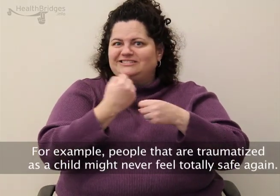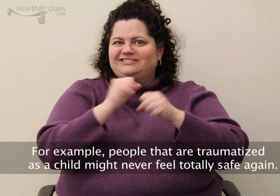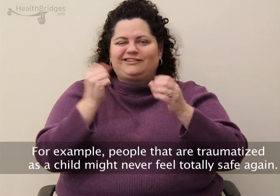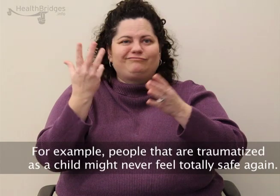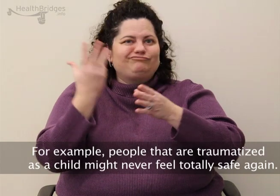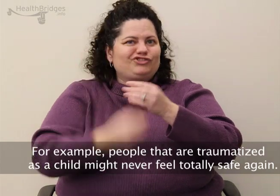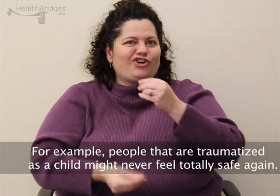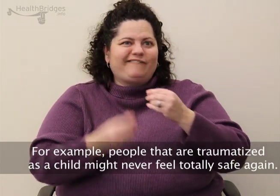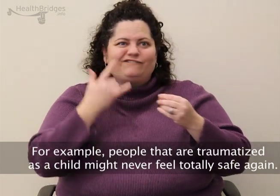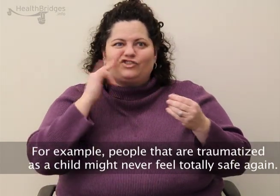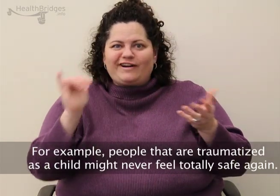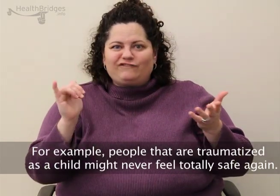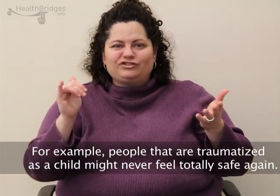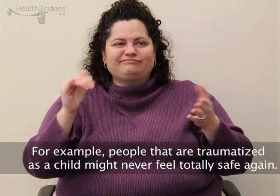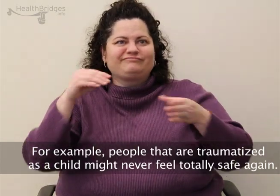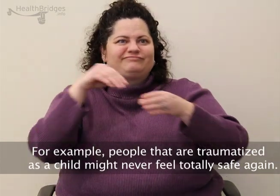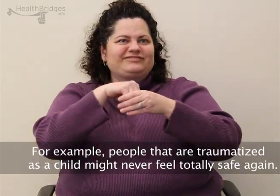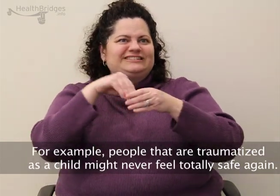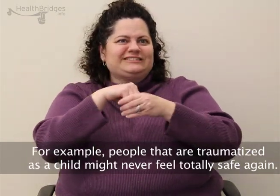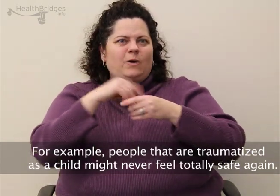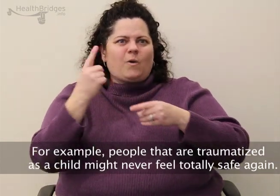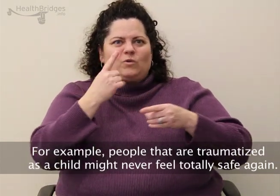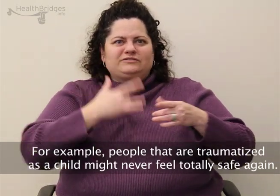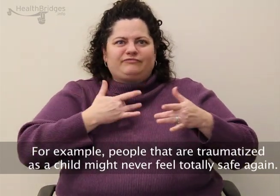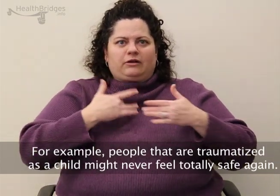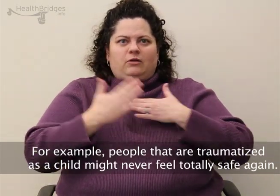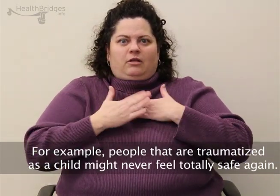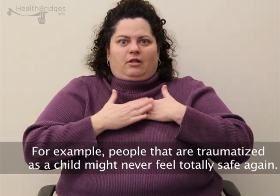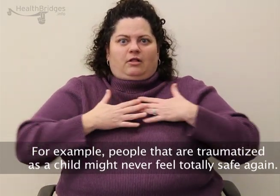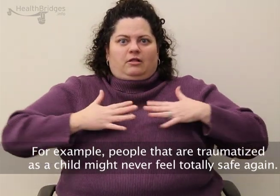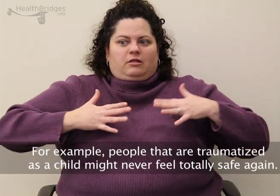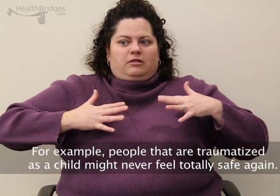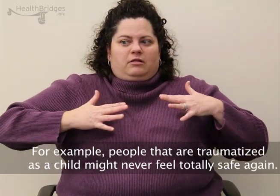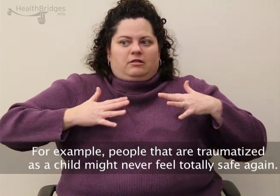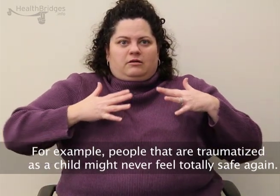that are traumatized as a child might never feel totally safe again.